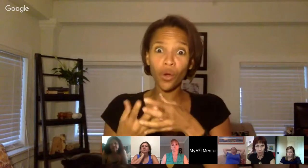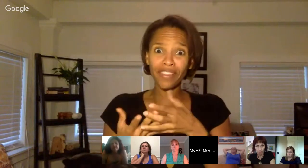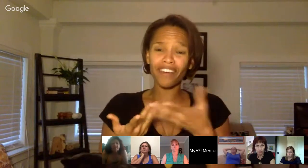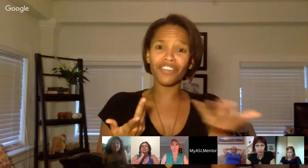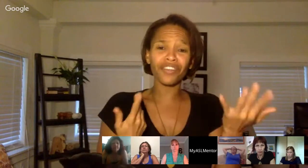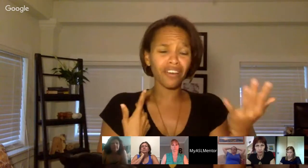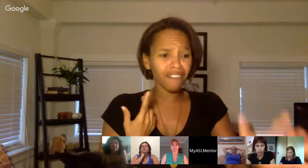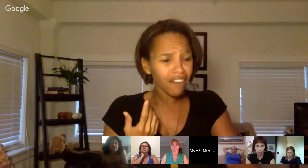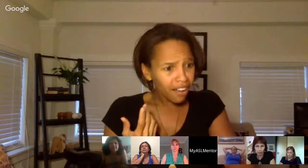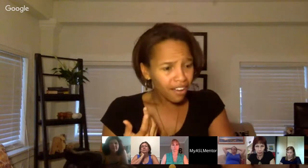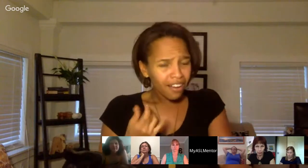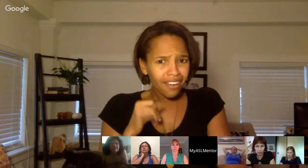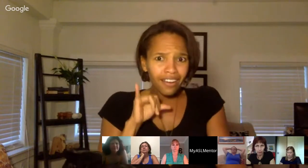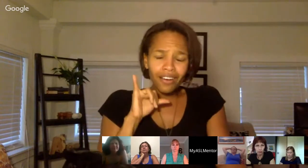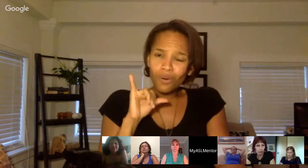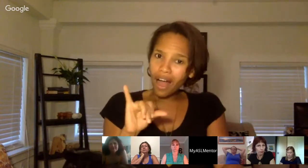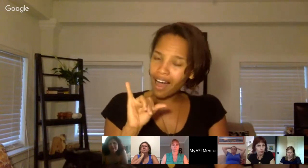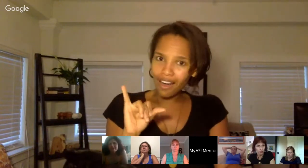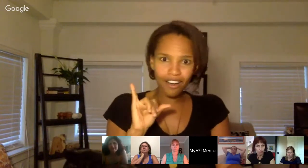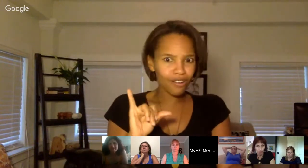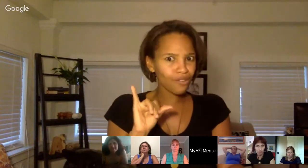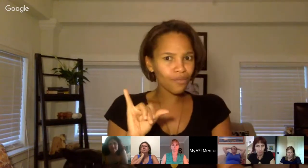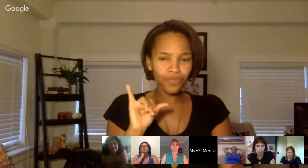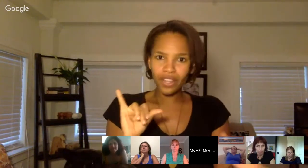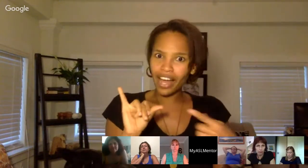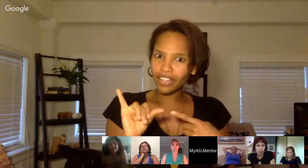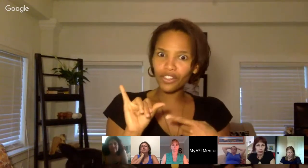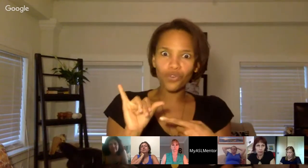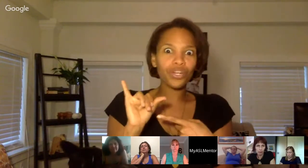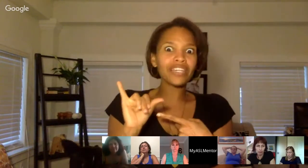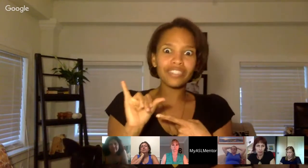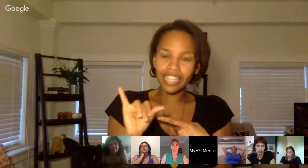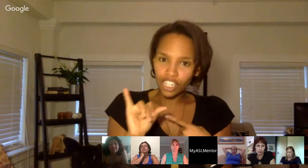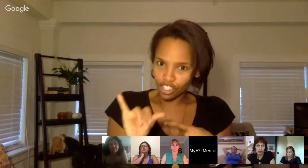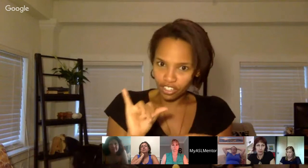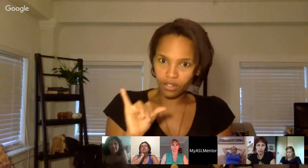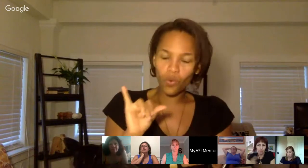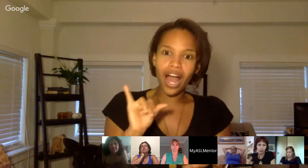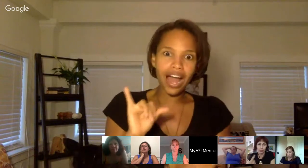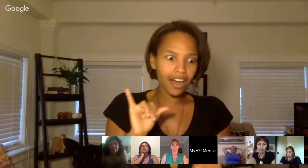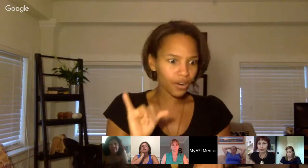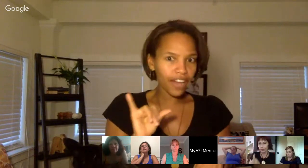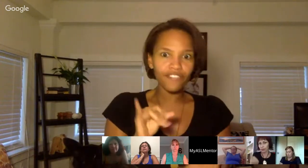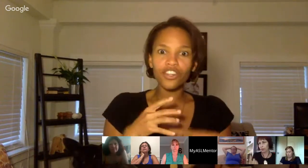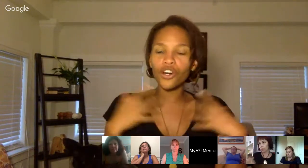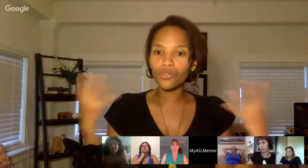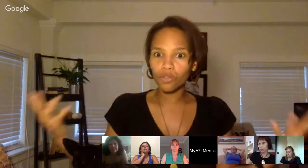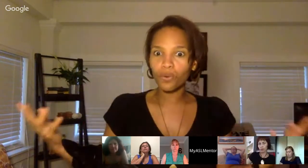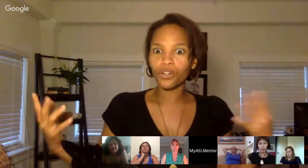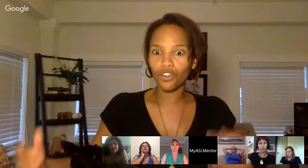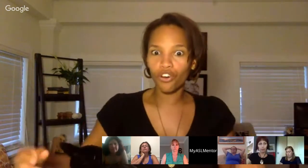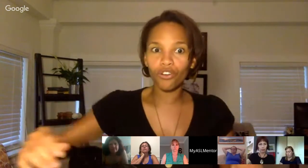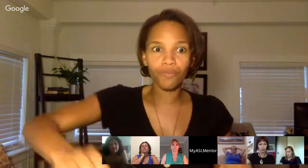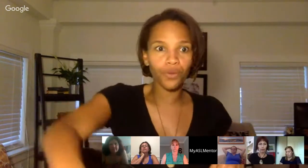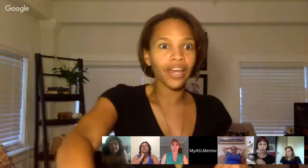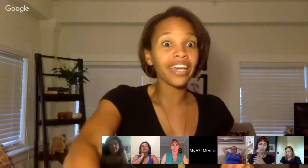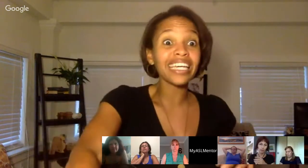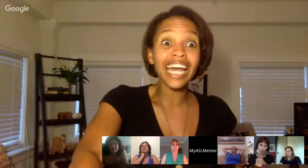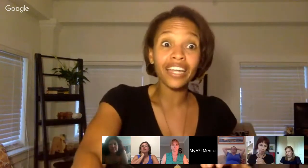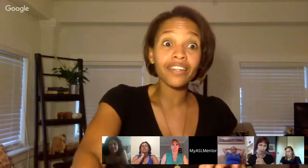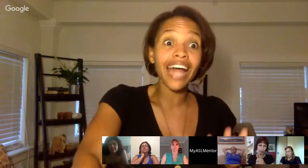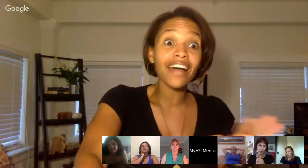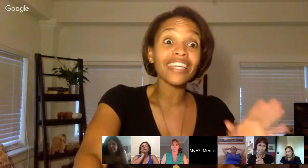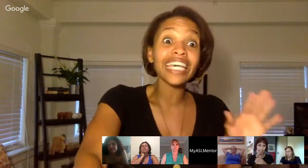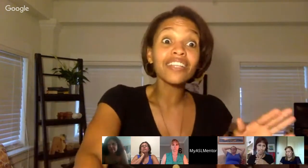and showing that feeling of, wow, realization, wow, I have no support at all. Okay,